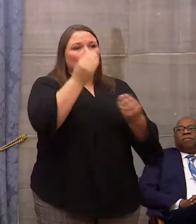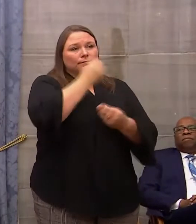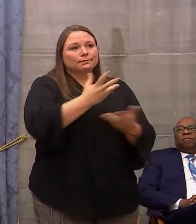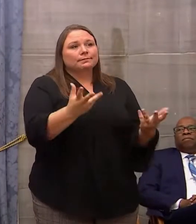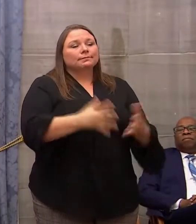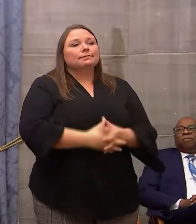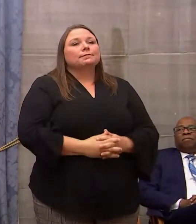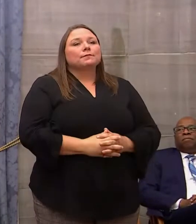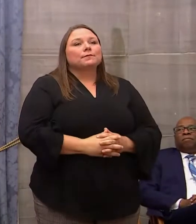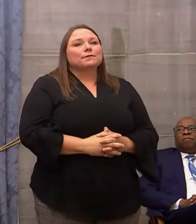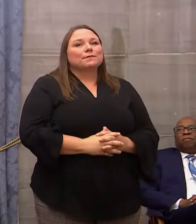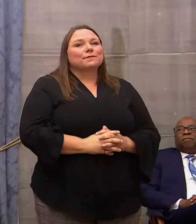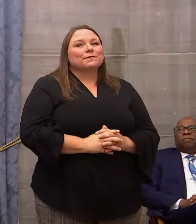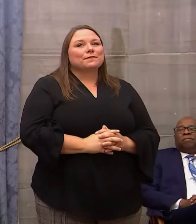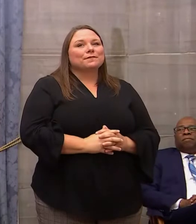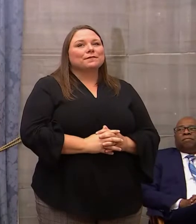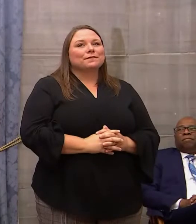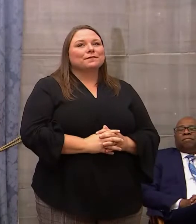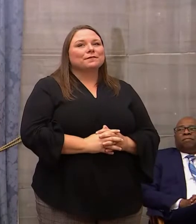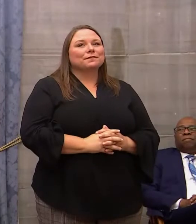say